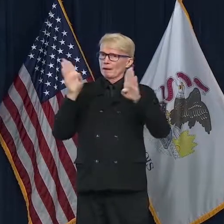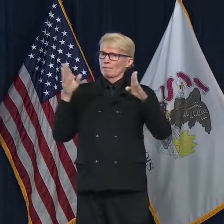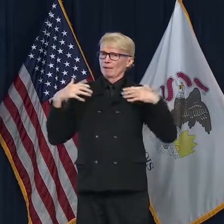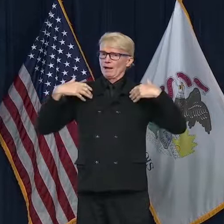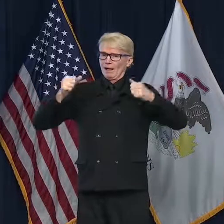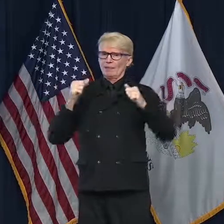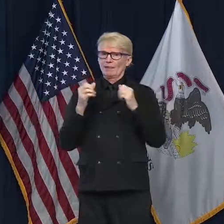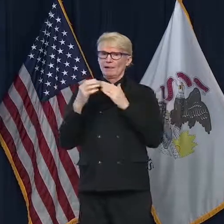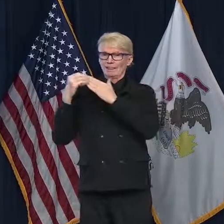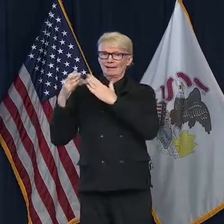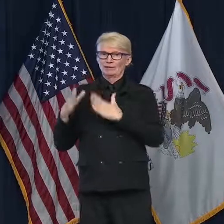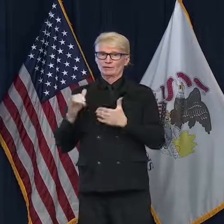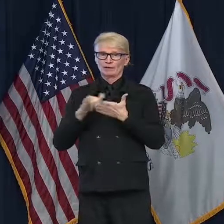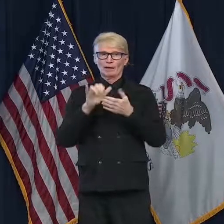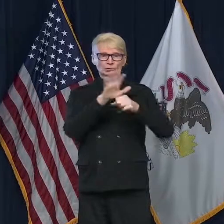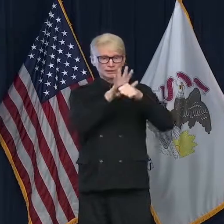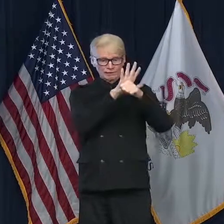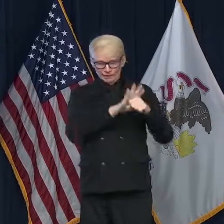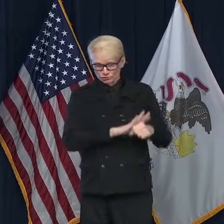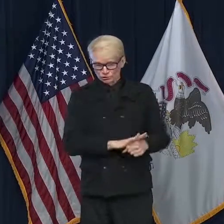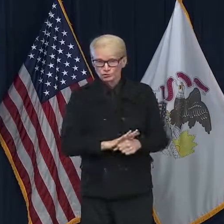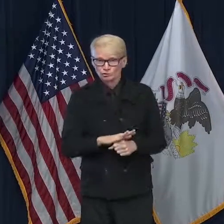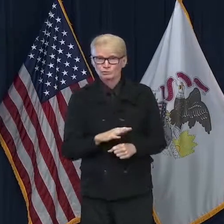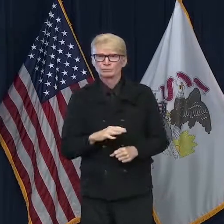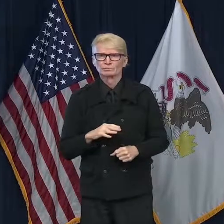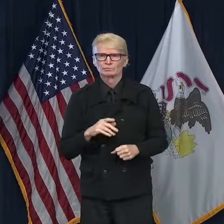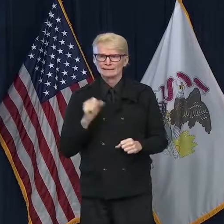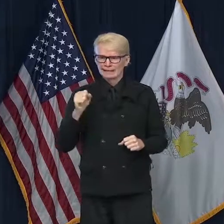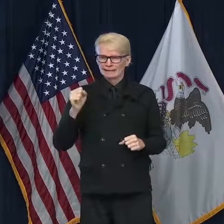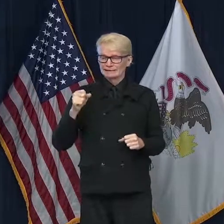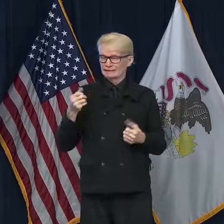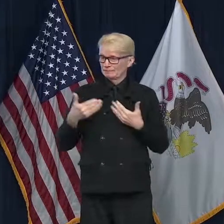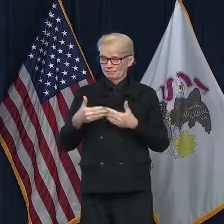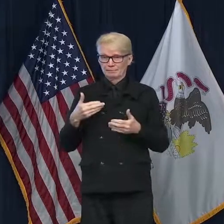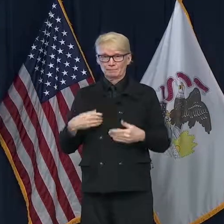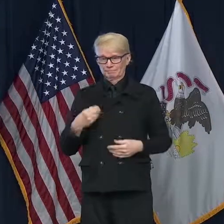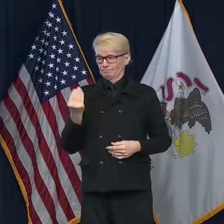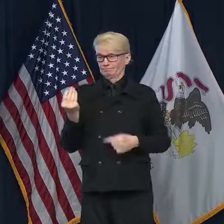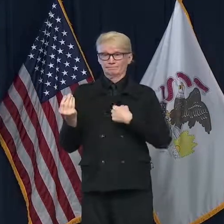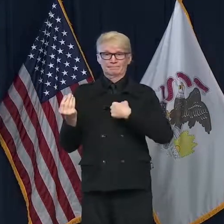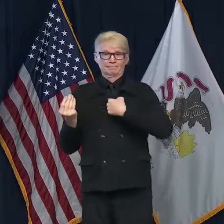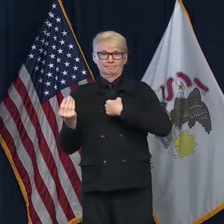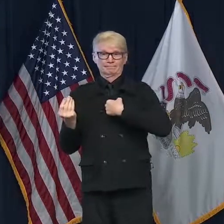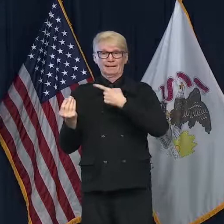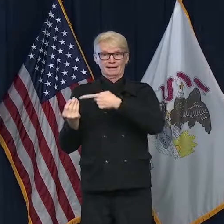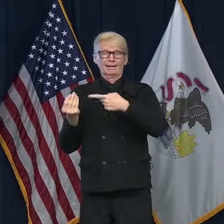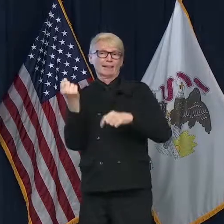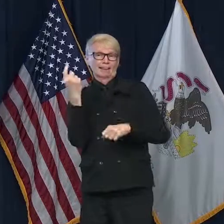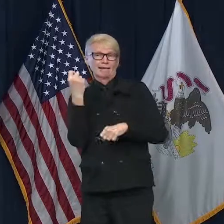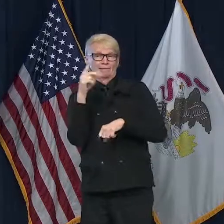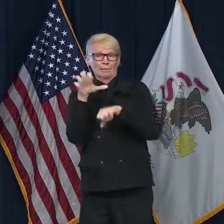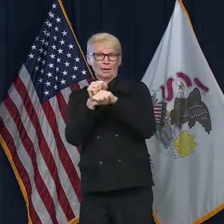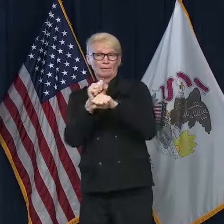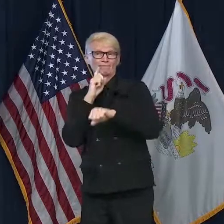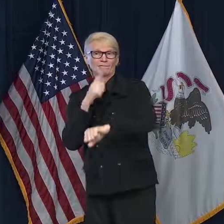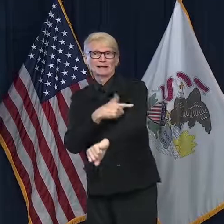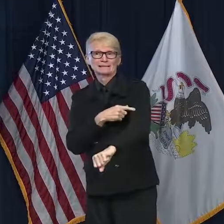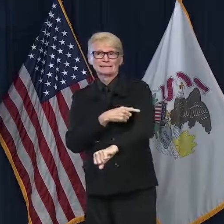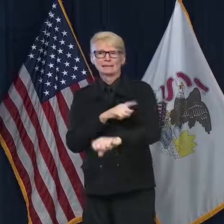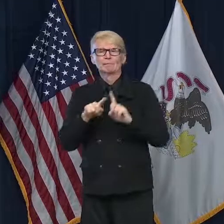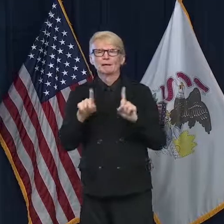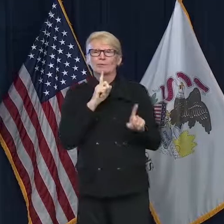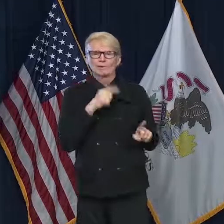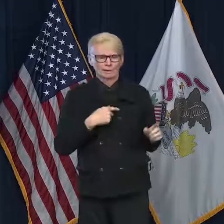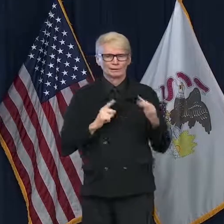leaders there that even though people had a vaccine appointment for 11 o'clock, they showed up at 8 o'clock anyway. So we just